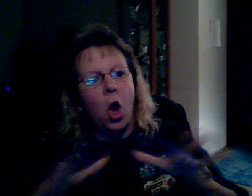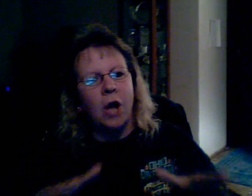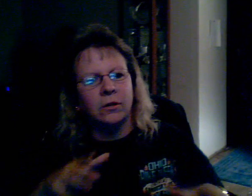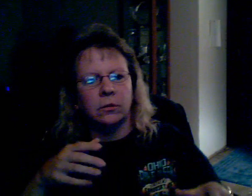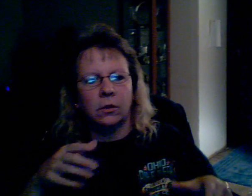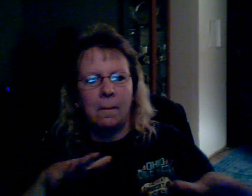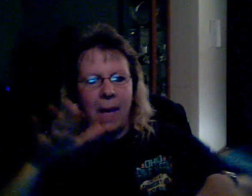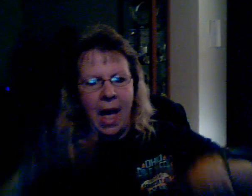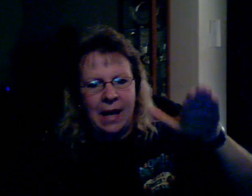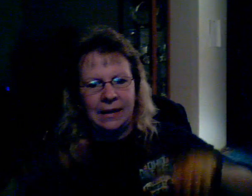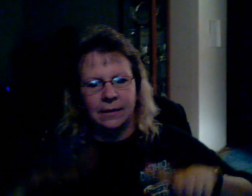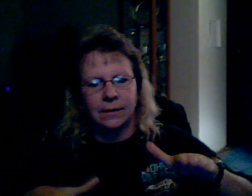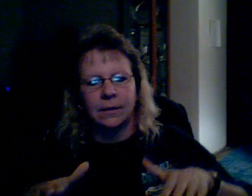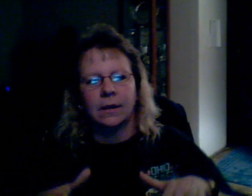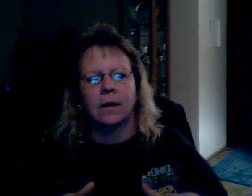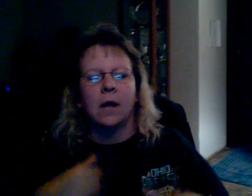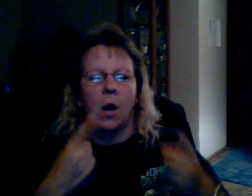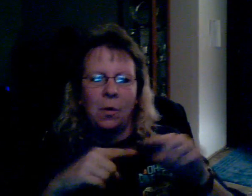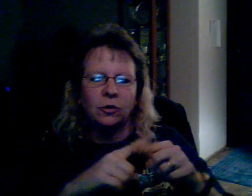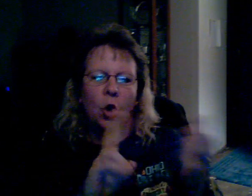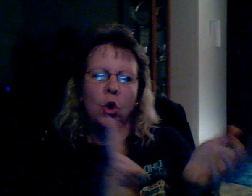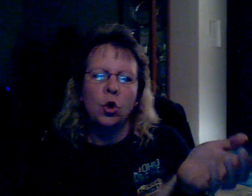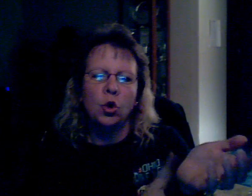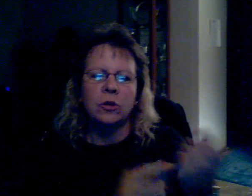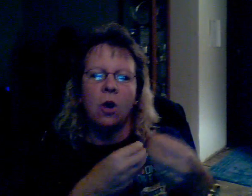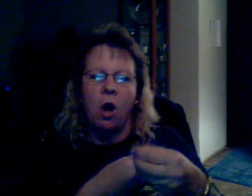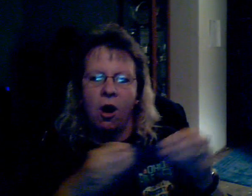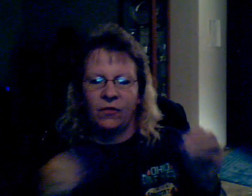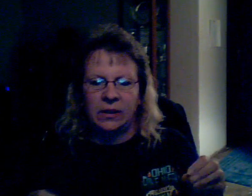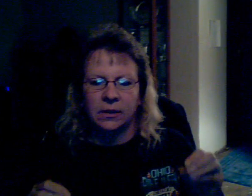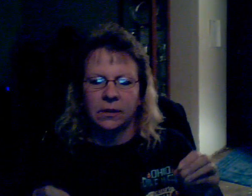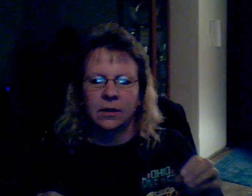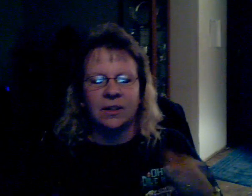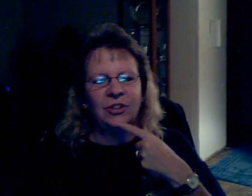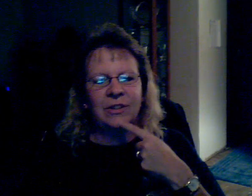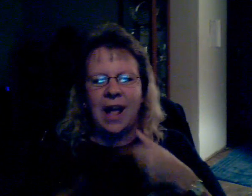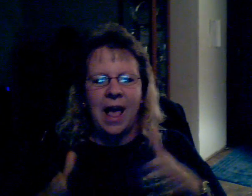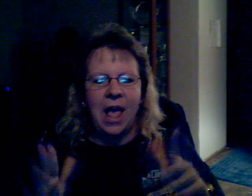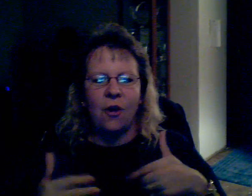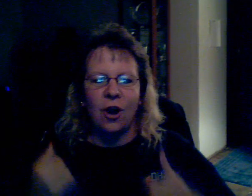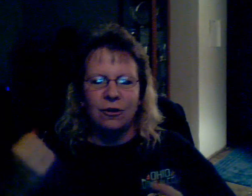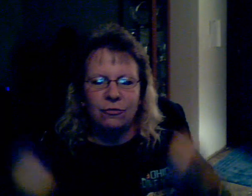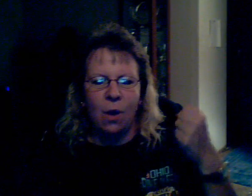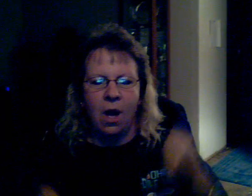So, the battle was the fraternity and all